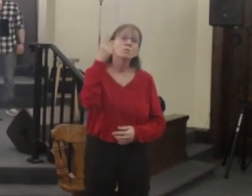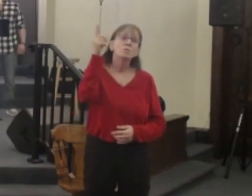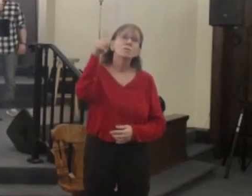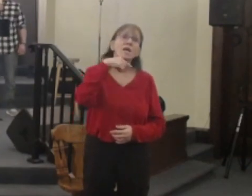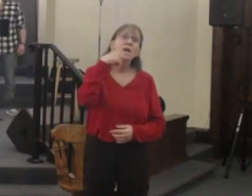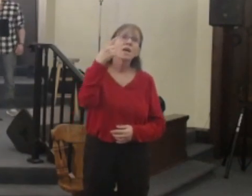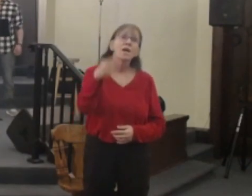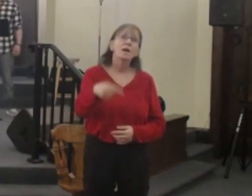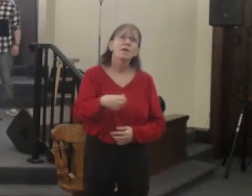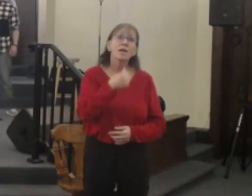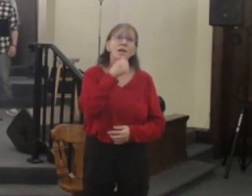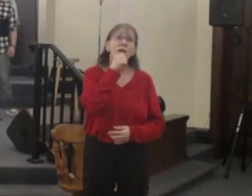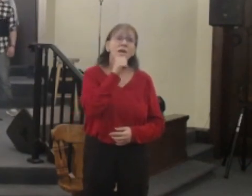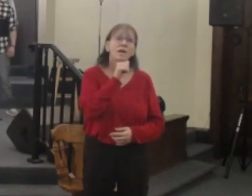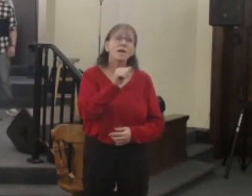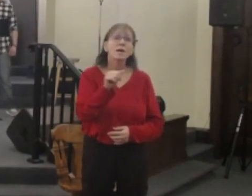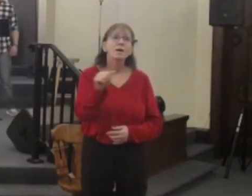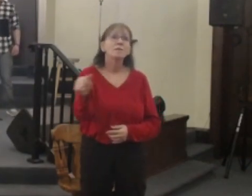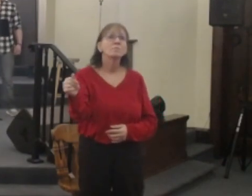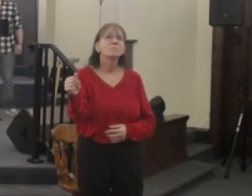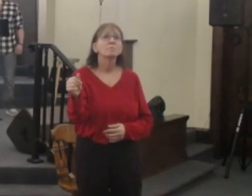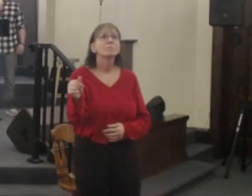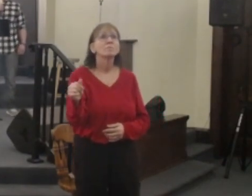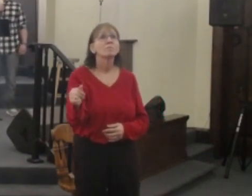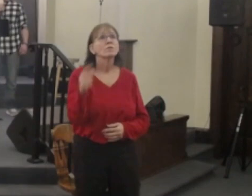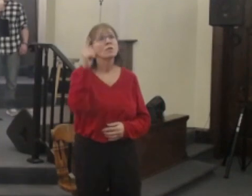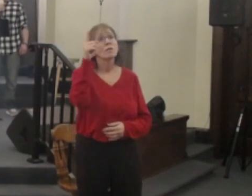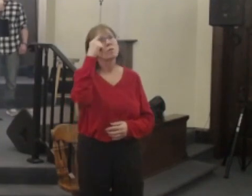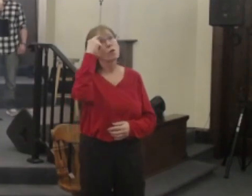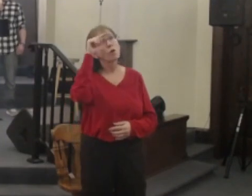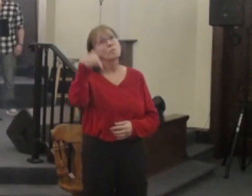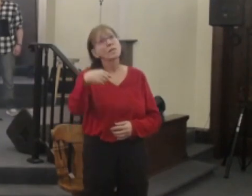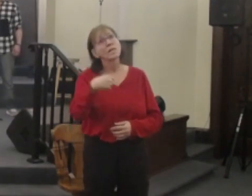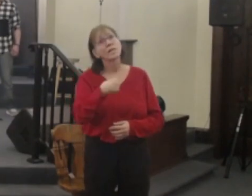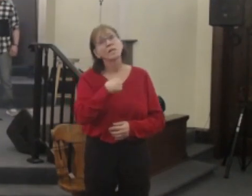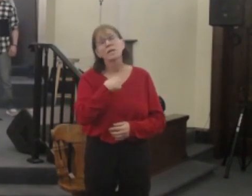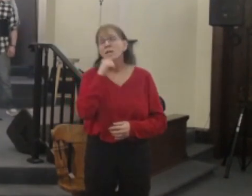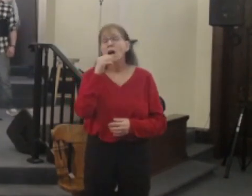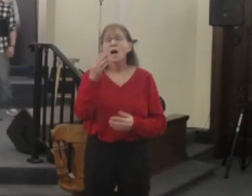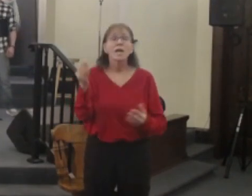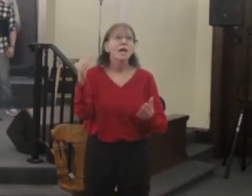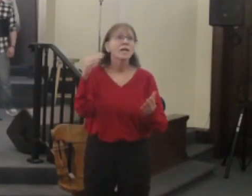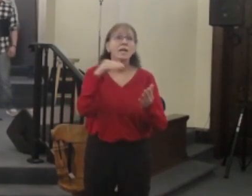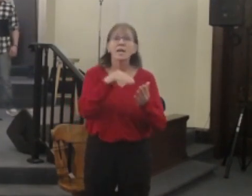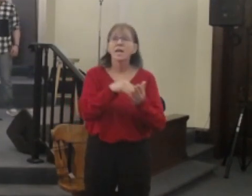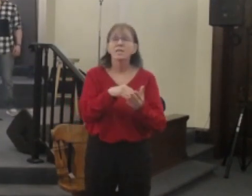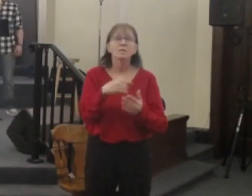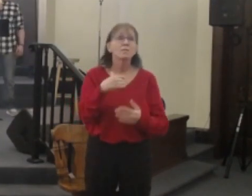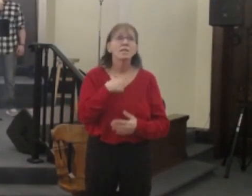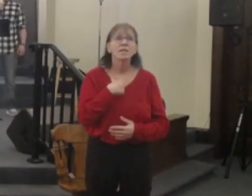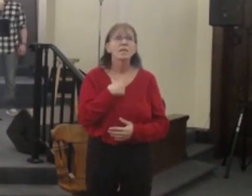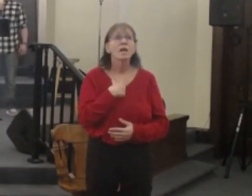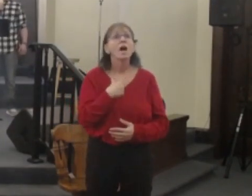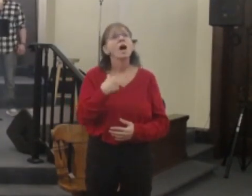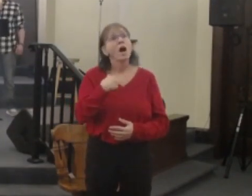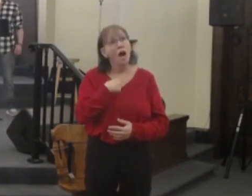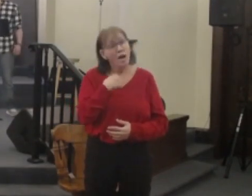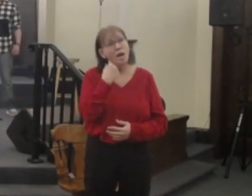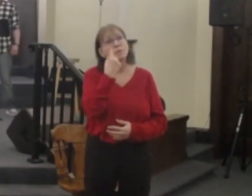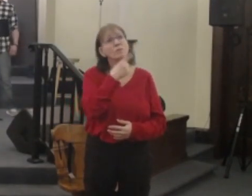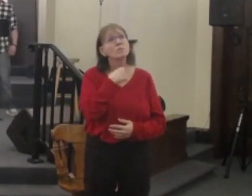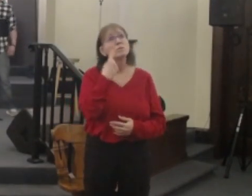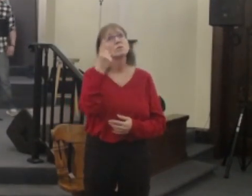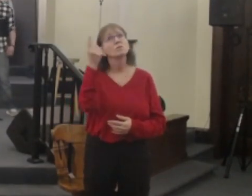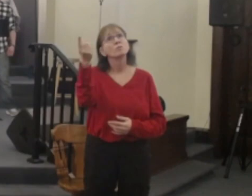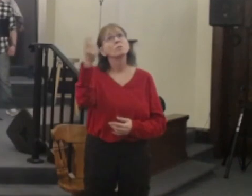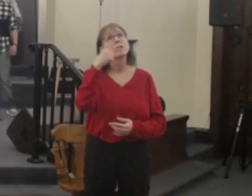you say I am. You are for me, not against me. I am